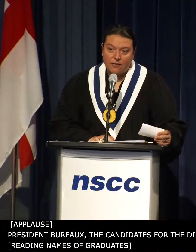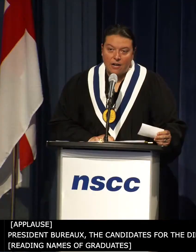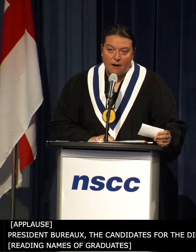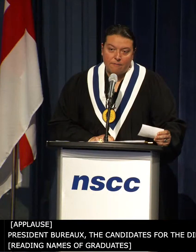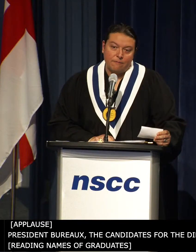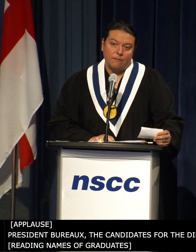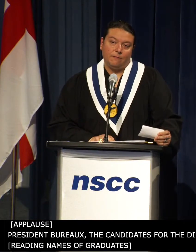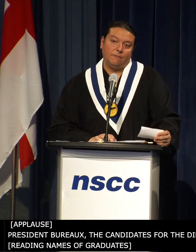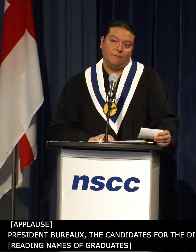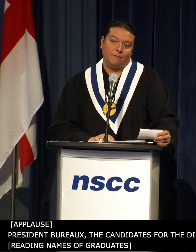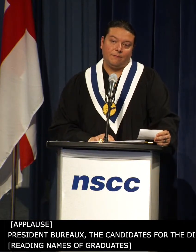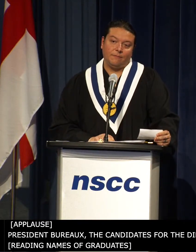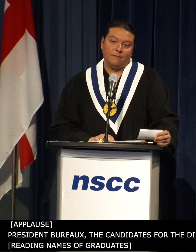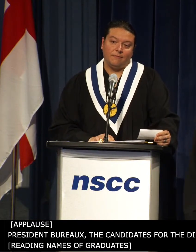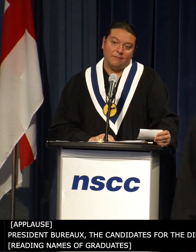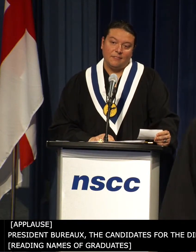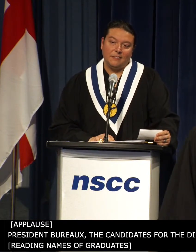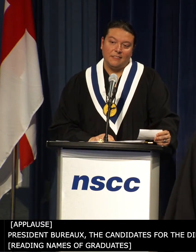Tyler Dove.